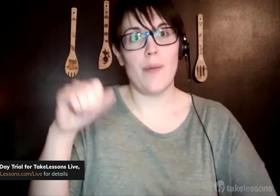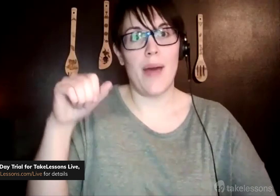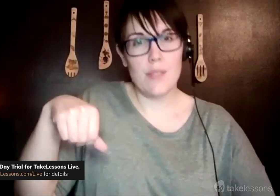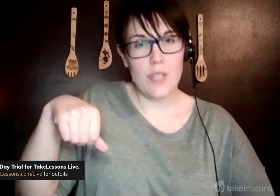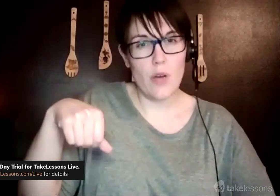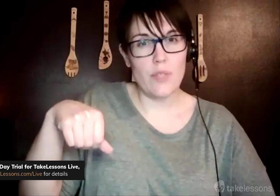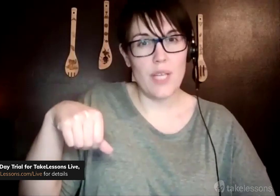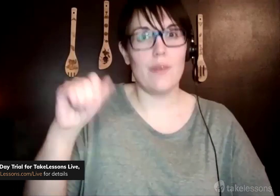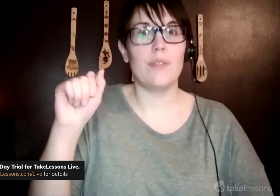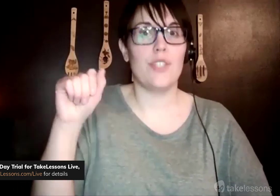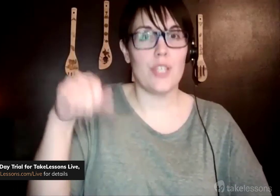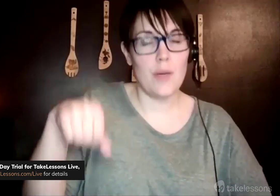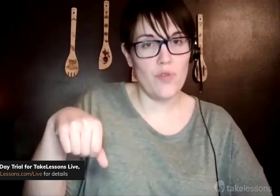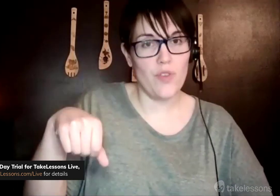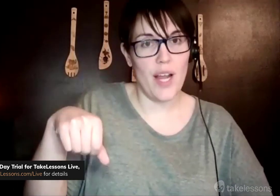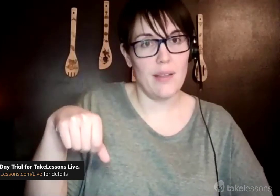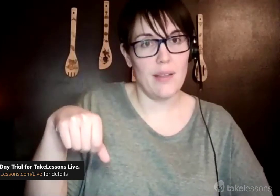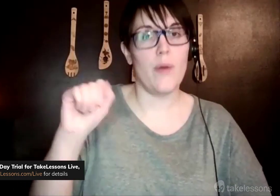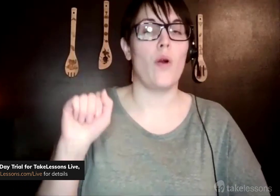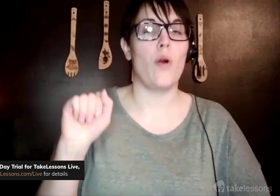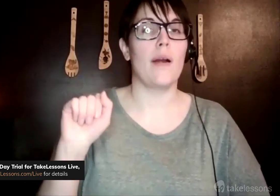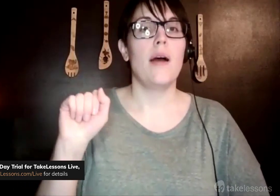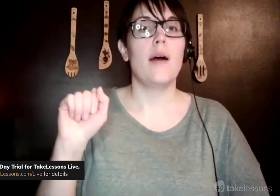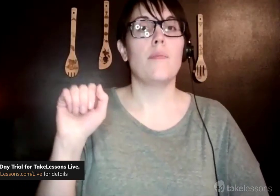to go down, you're going to move your hand a little bit more, but you're going to